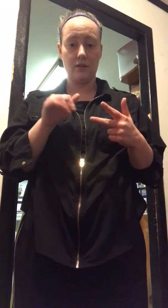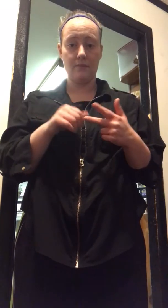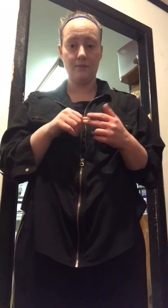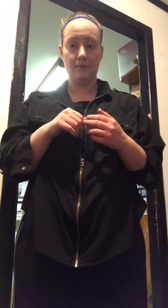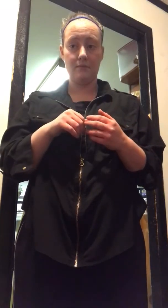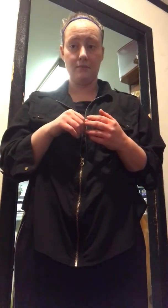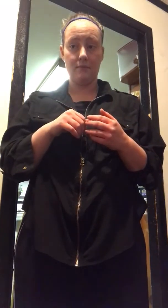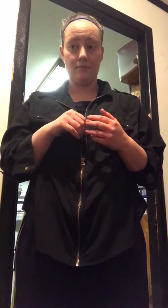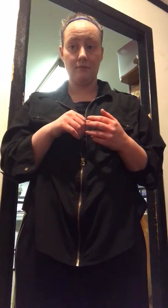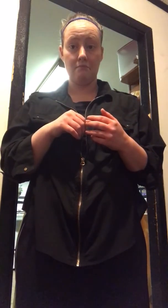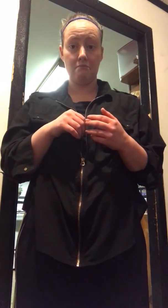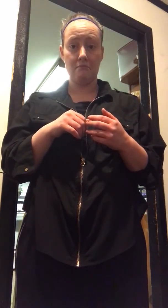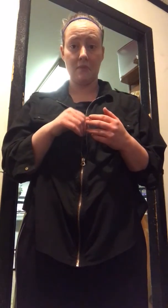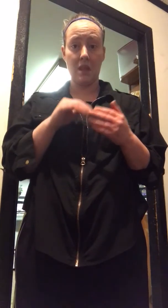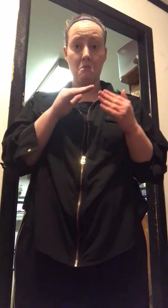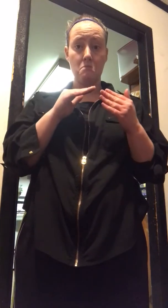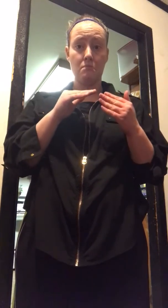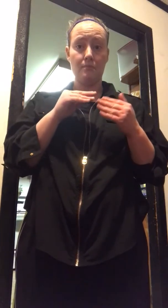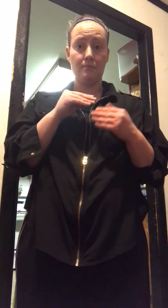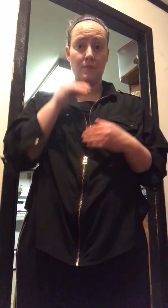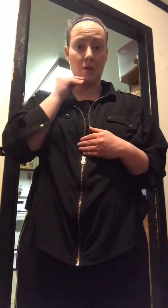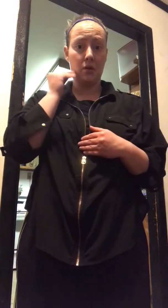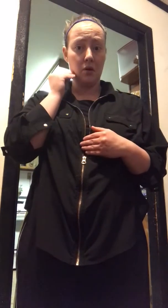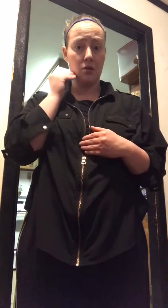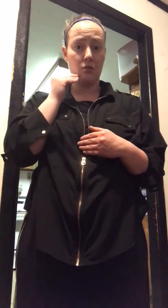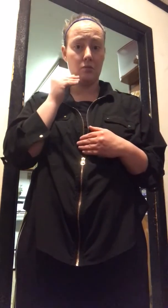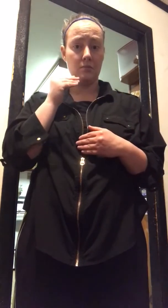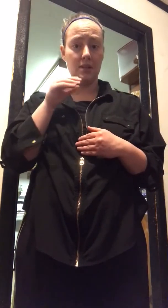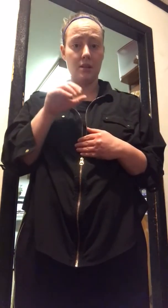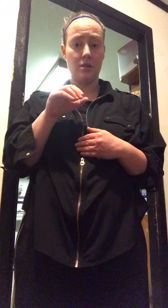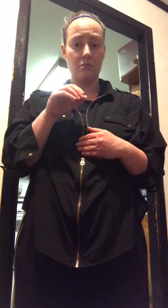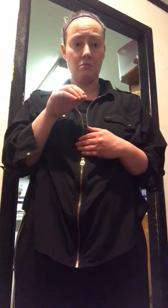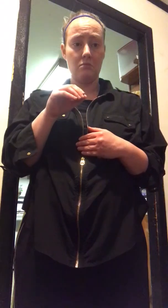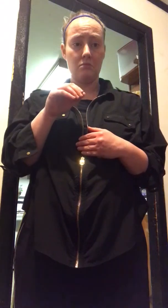It houses the central nervous system,